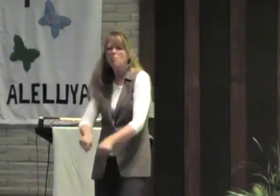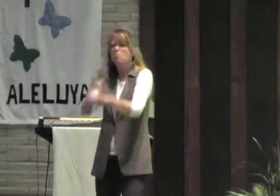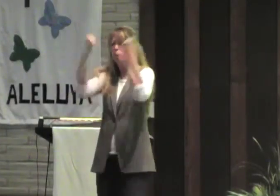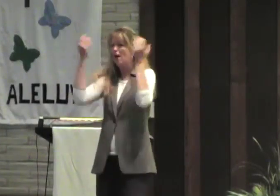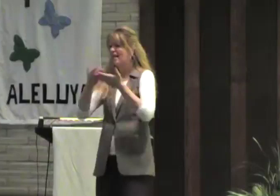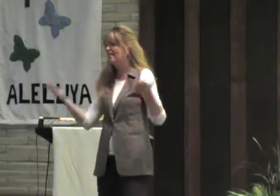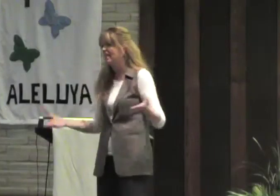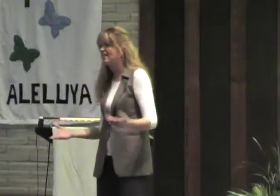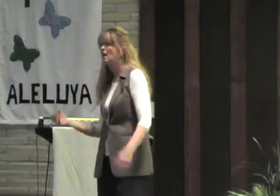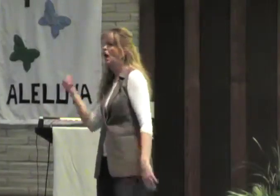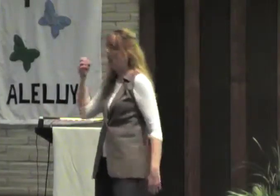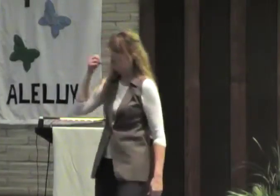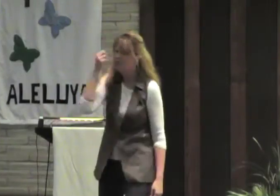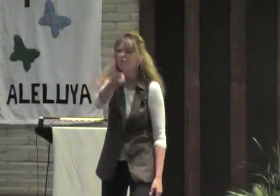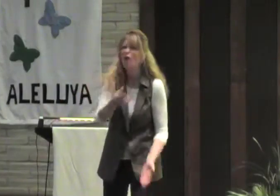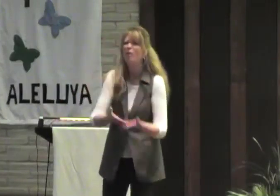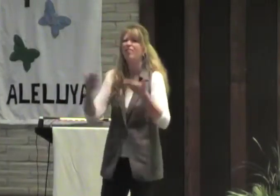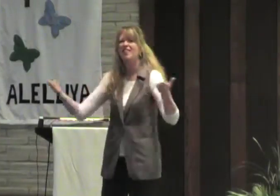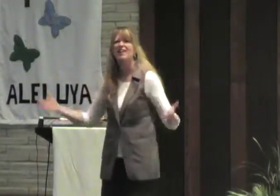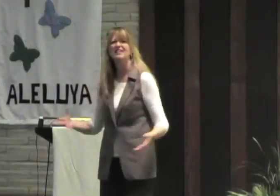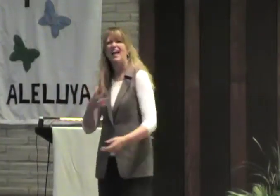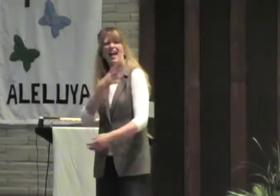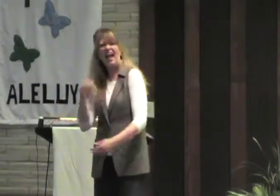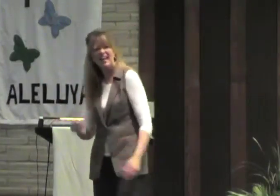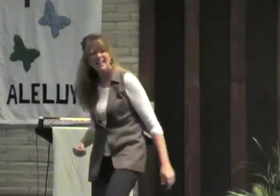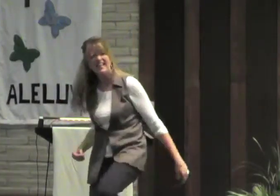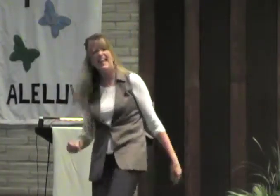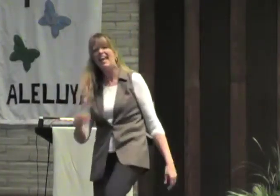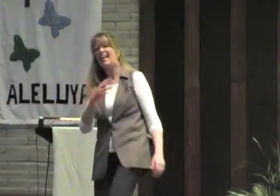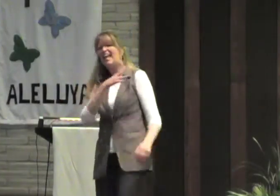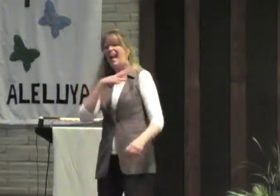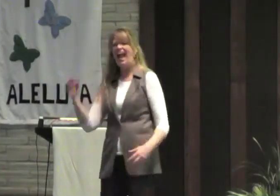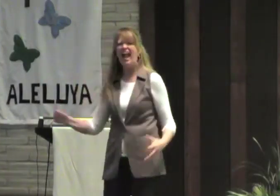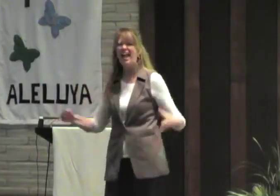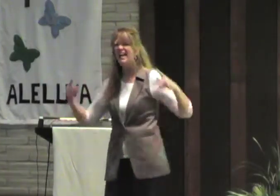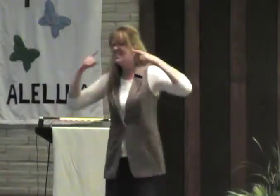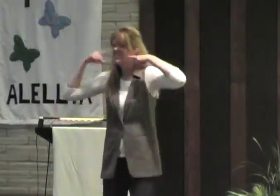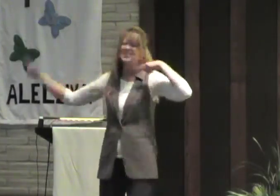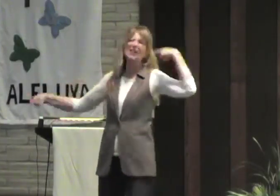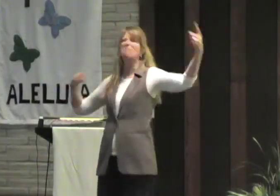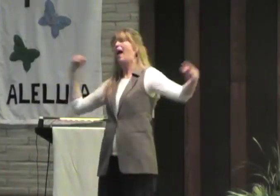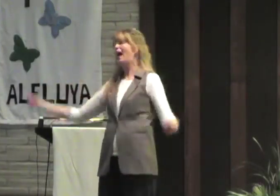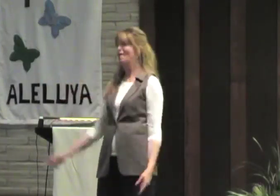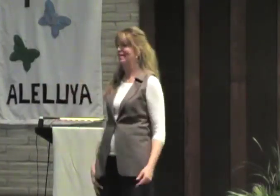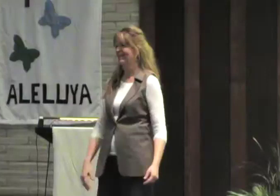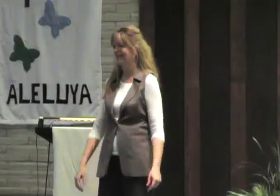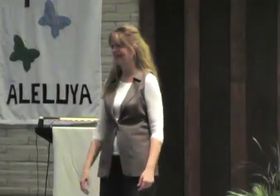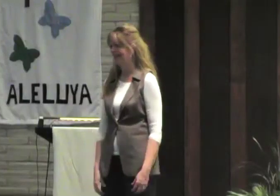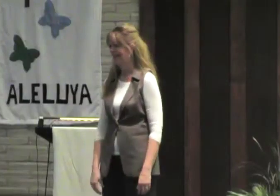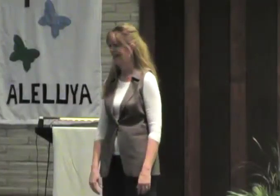out and break things and throw things and kick things and just flip